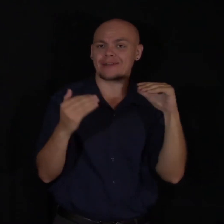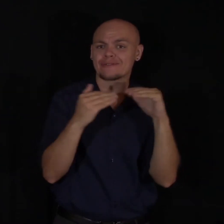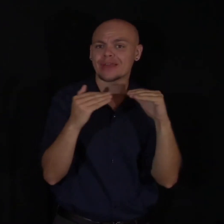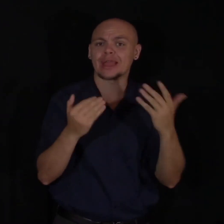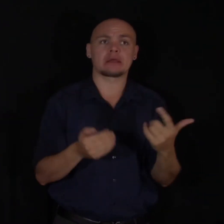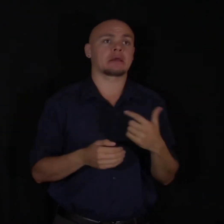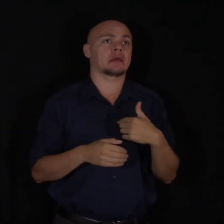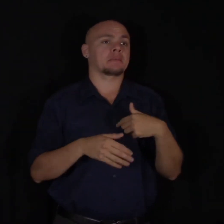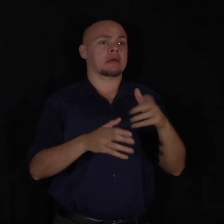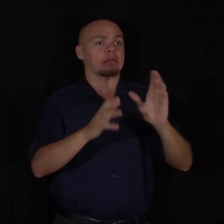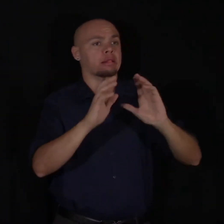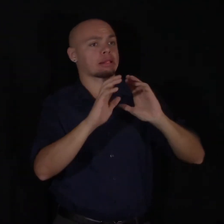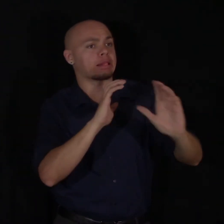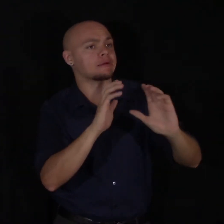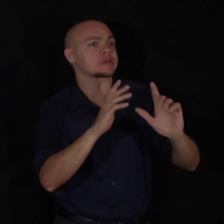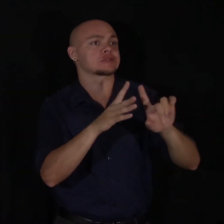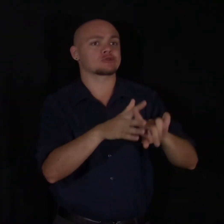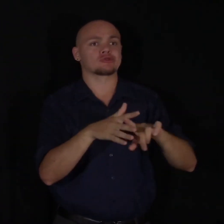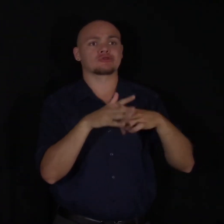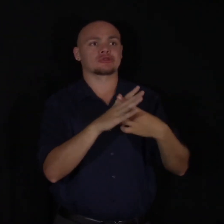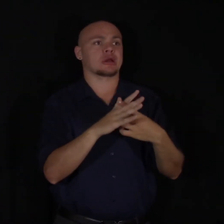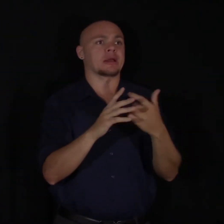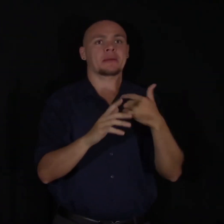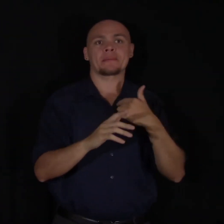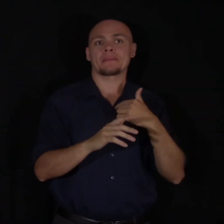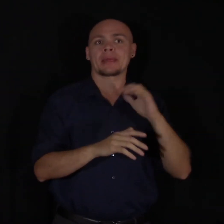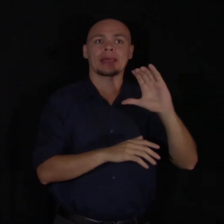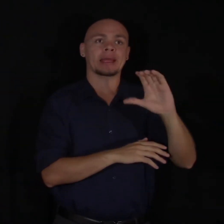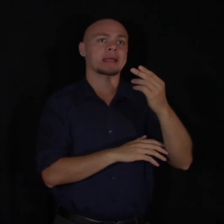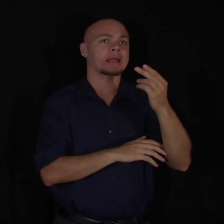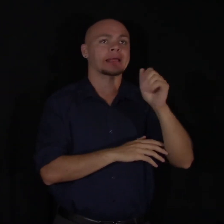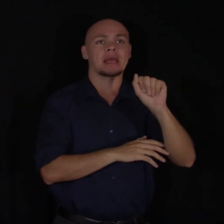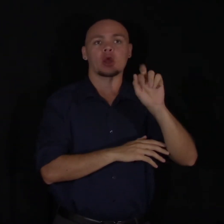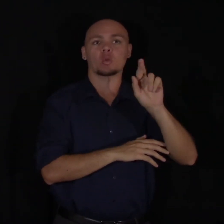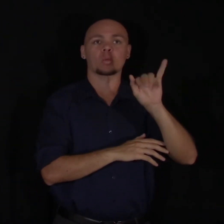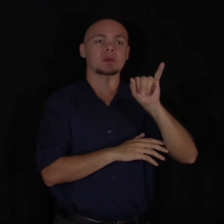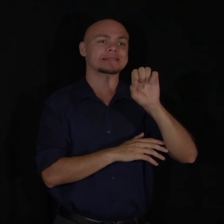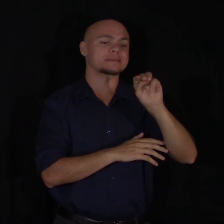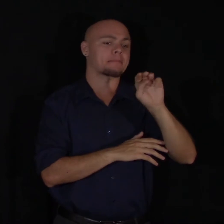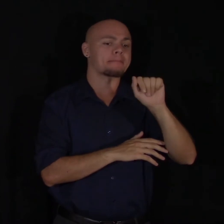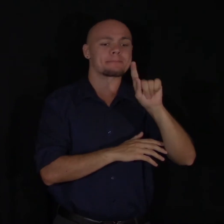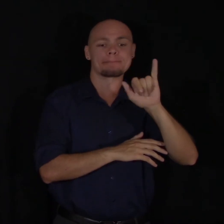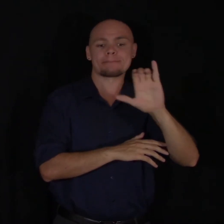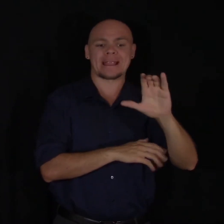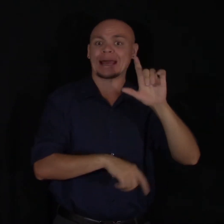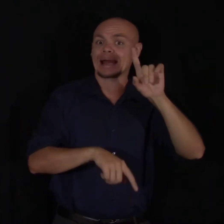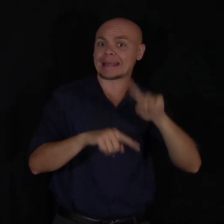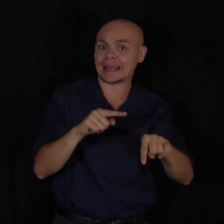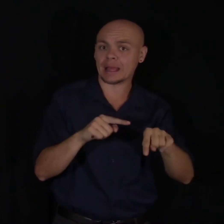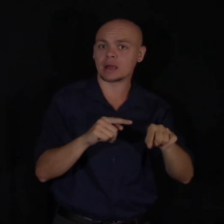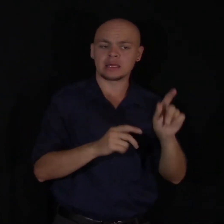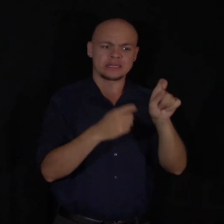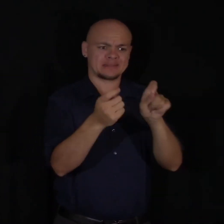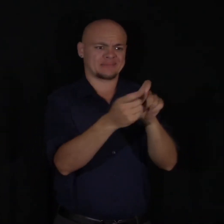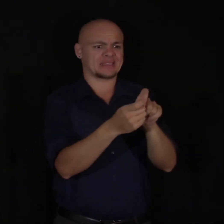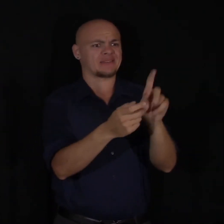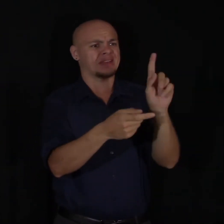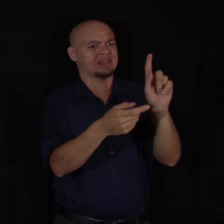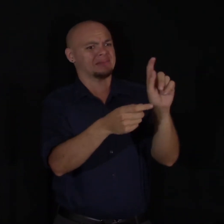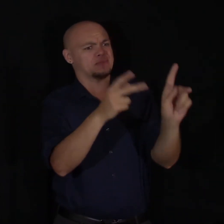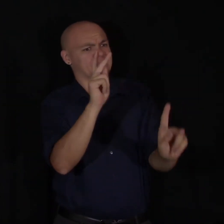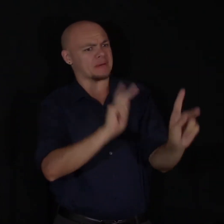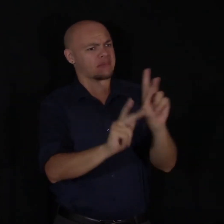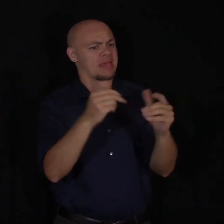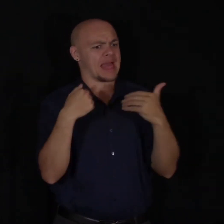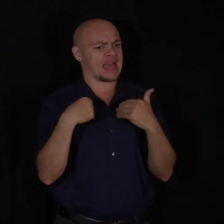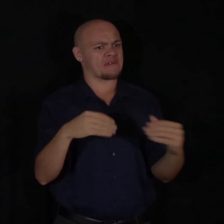start up a conversation. I can't be charismatic. This isn't my thing. Why do specific people have more friends or acquaintances,